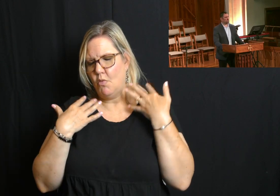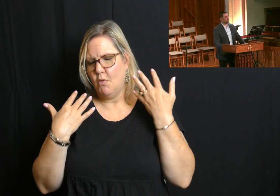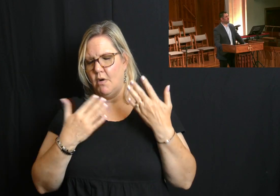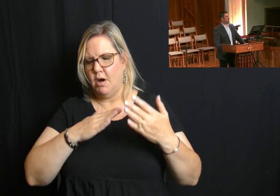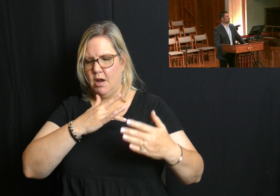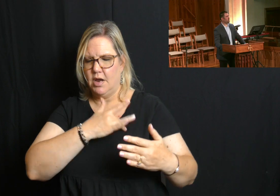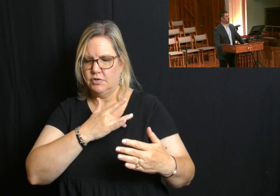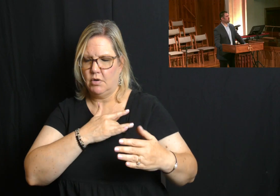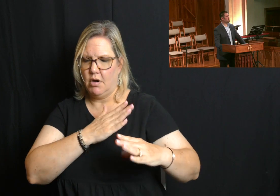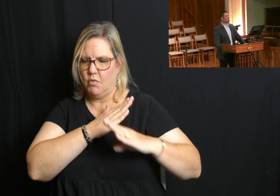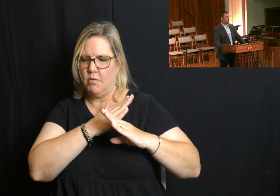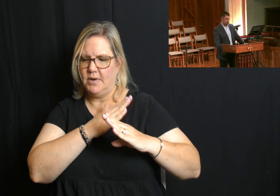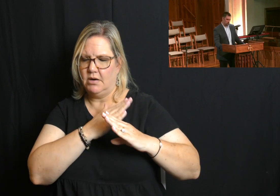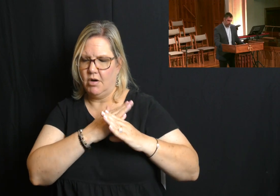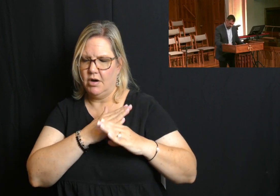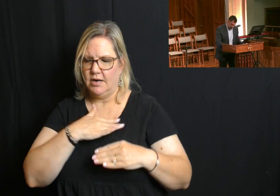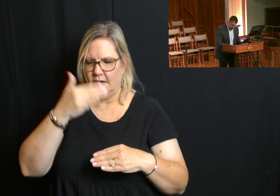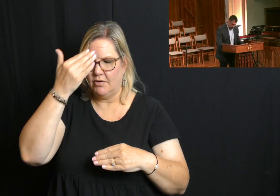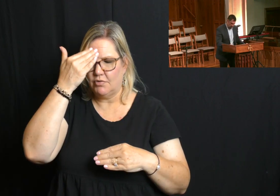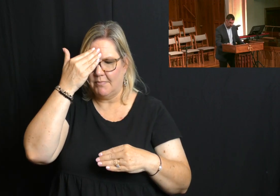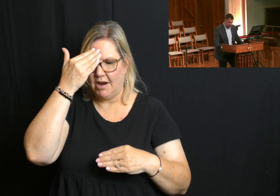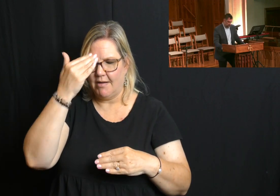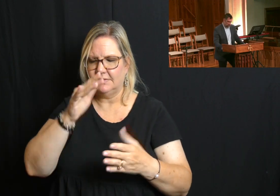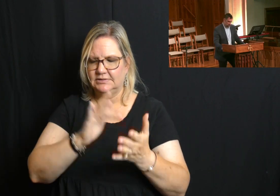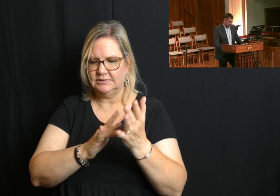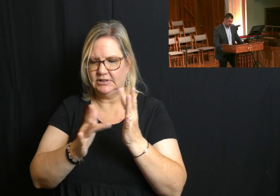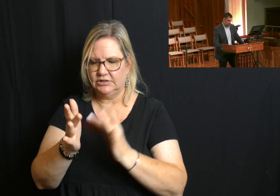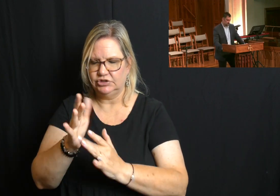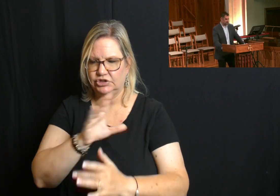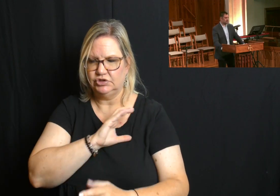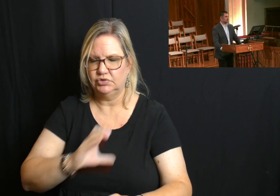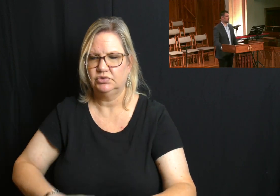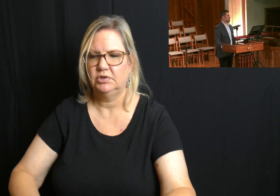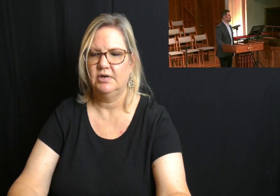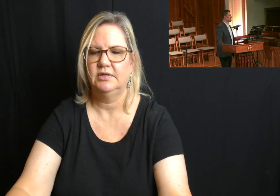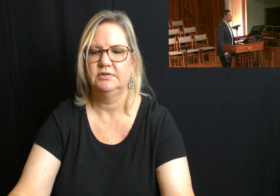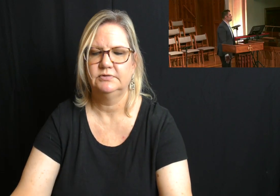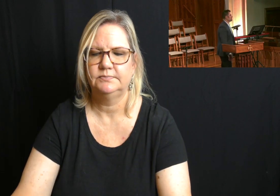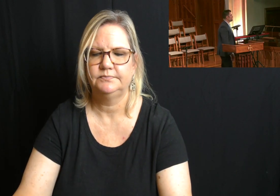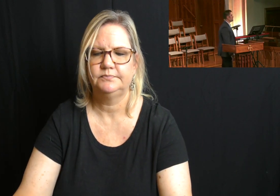"Oh, that's not enough, Carlos. Give me one more." I'm okay.